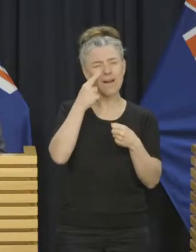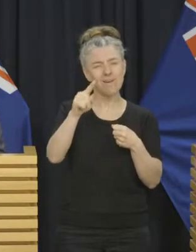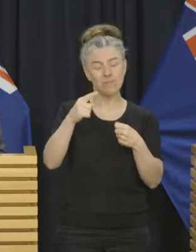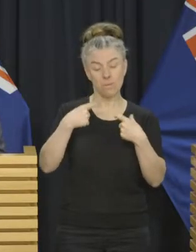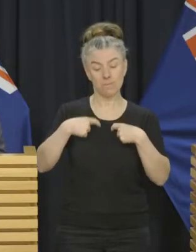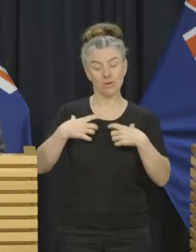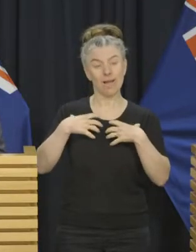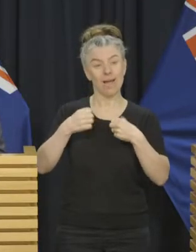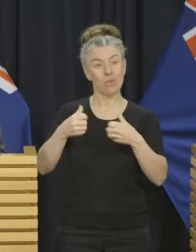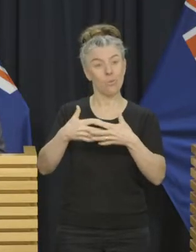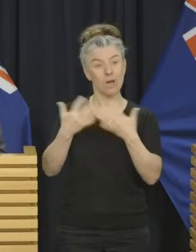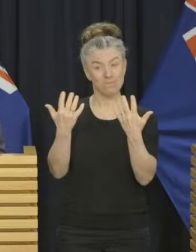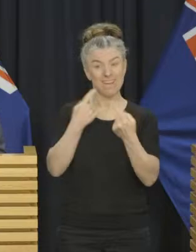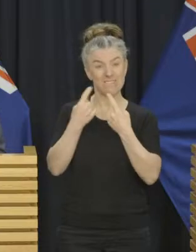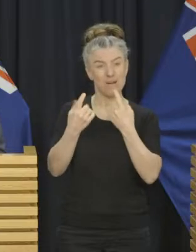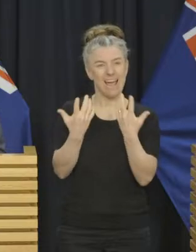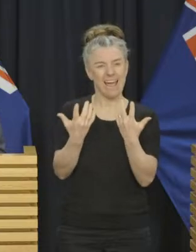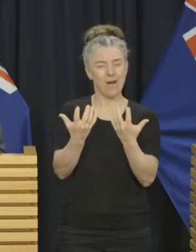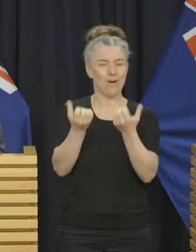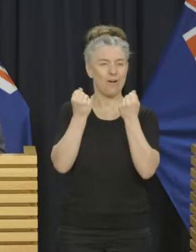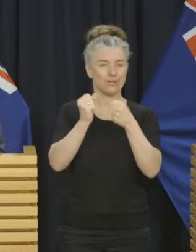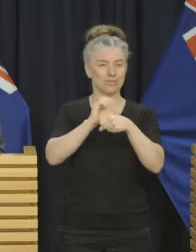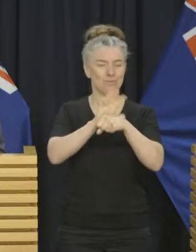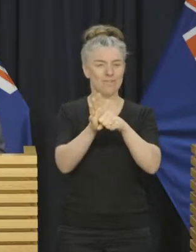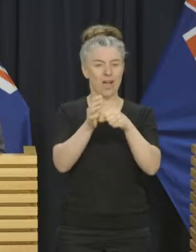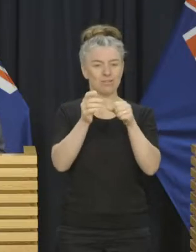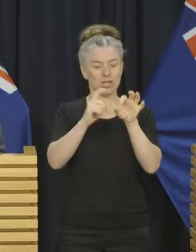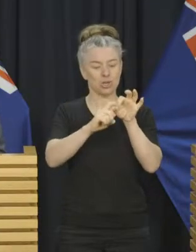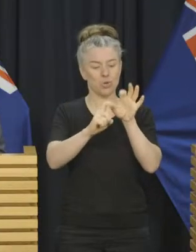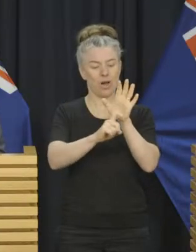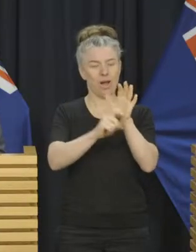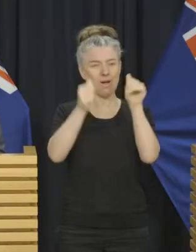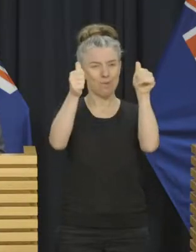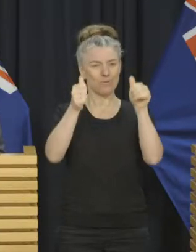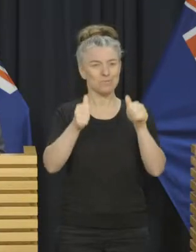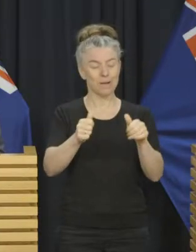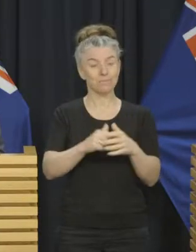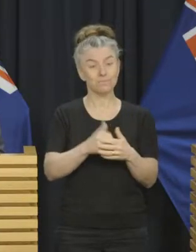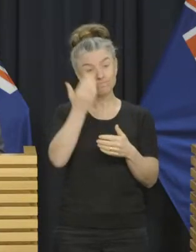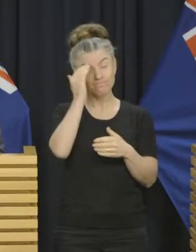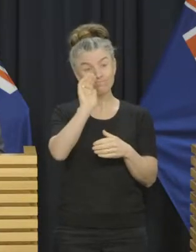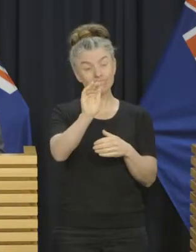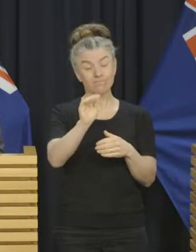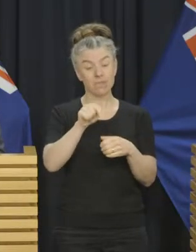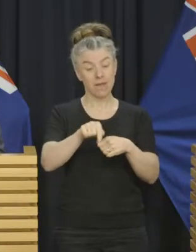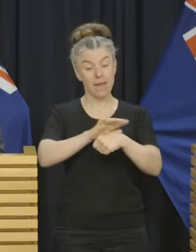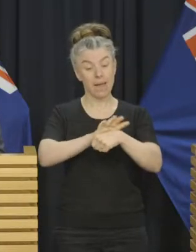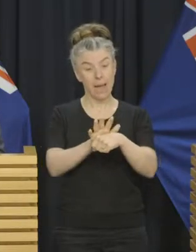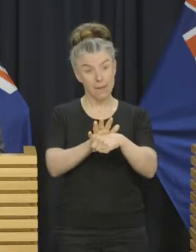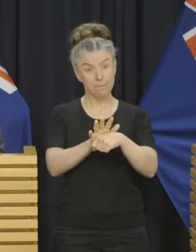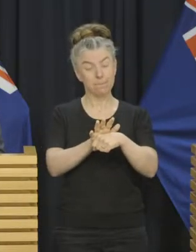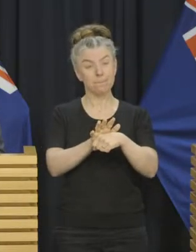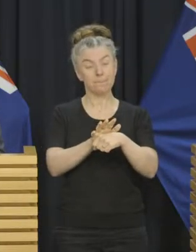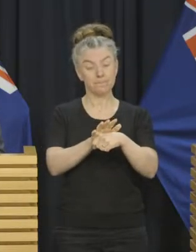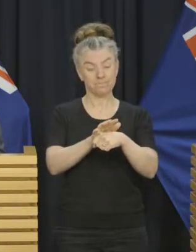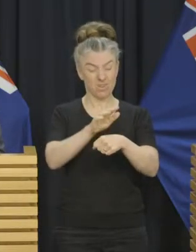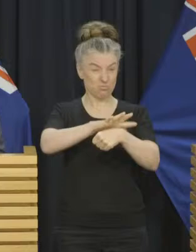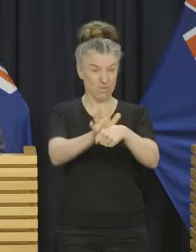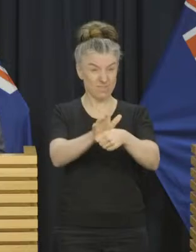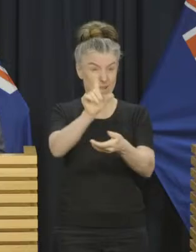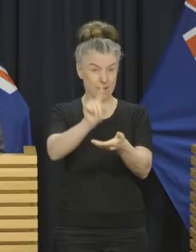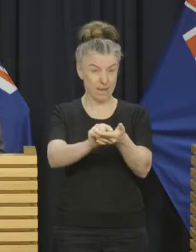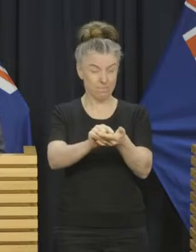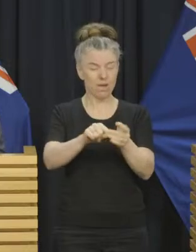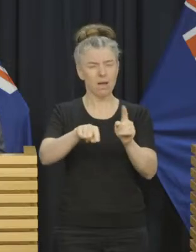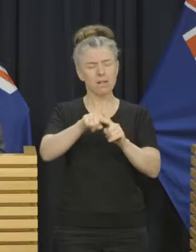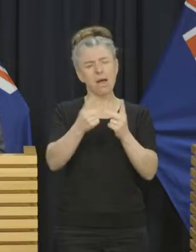website. And just to reiterate that the NZ COVID Tracer app and any of the